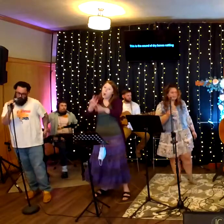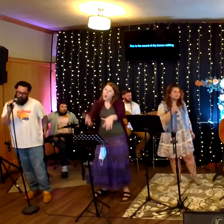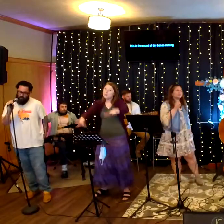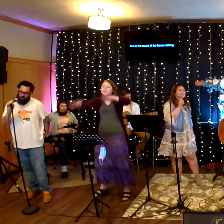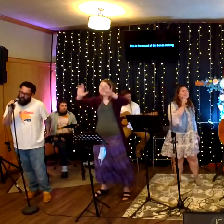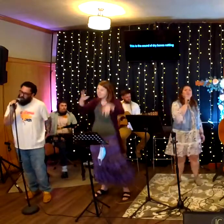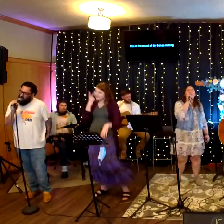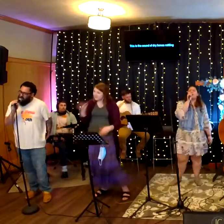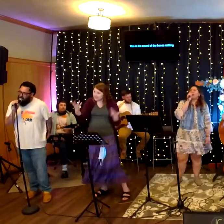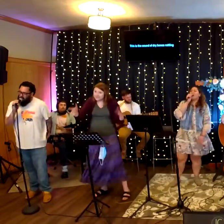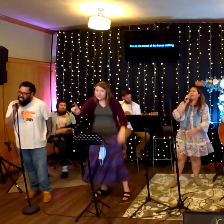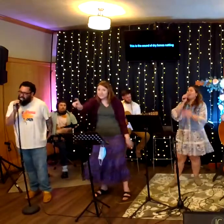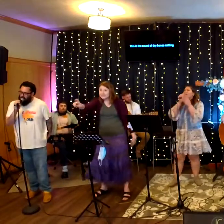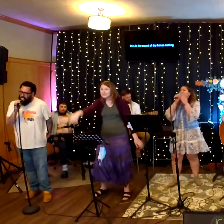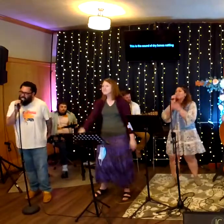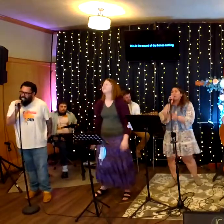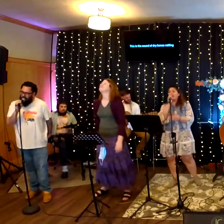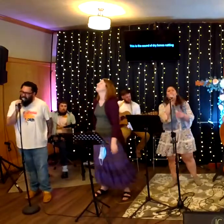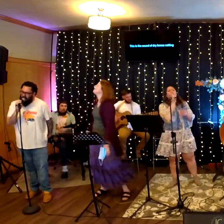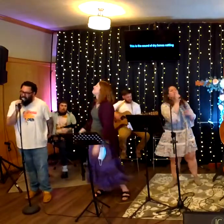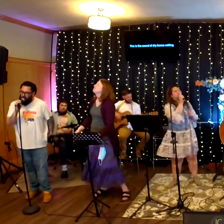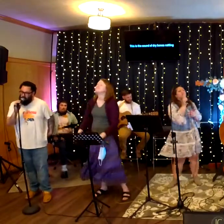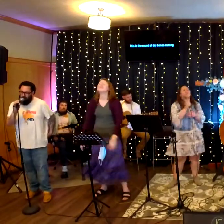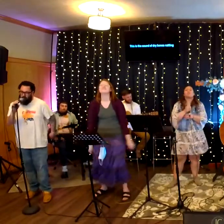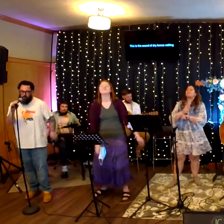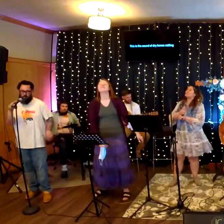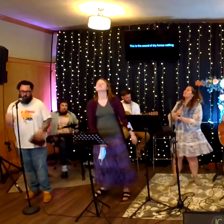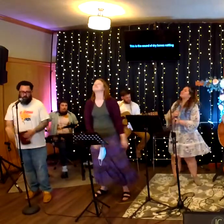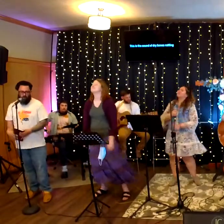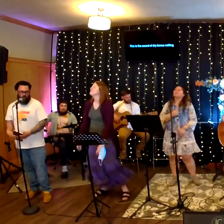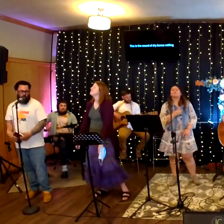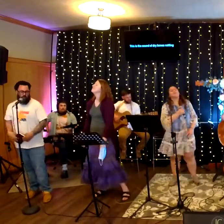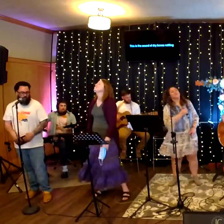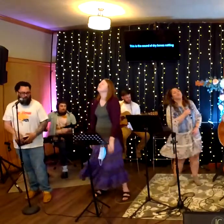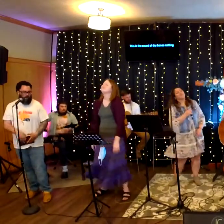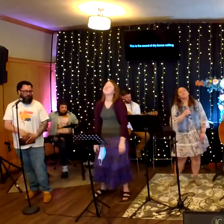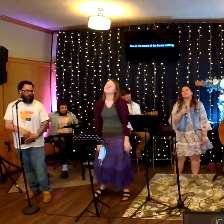I hear the sound. I hear the sound.